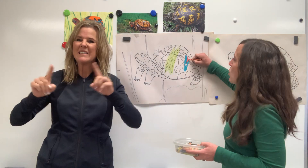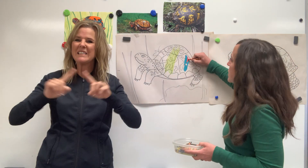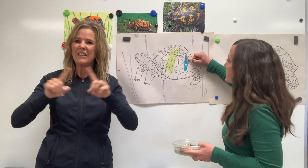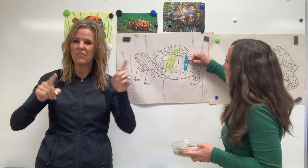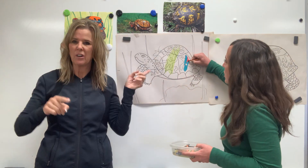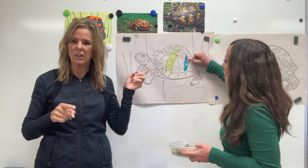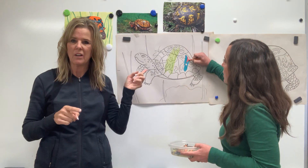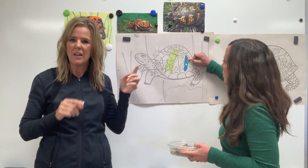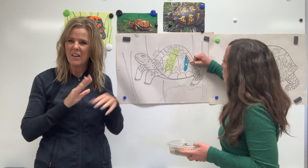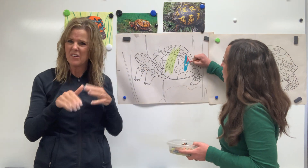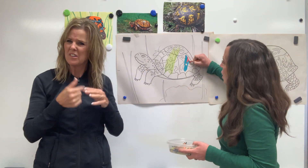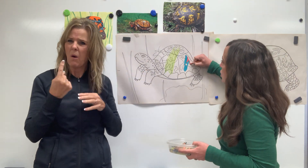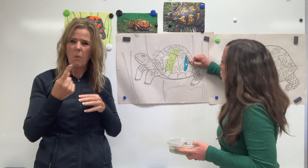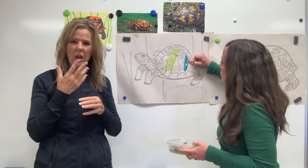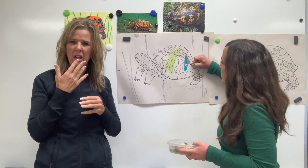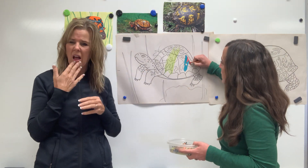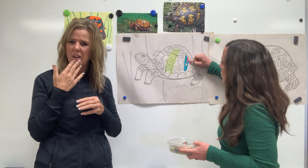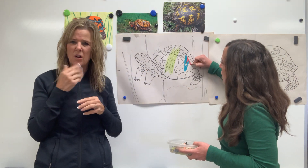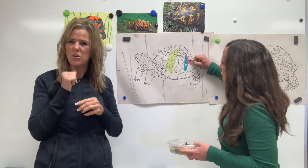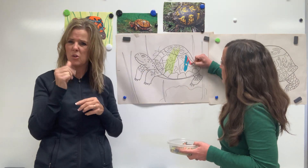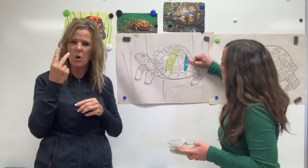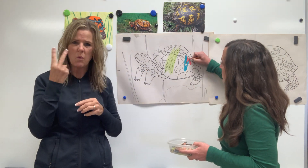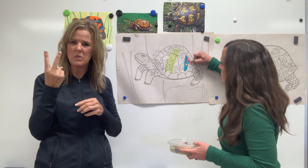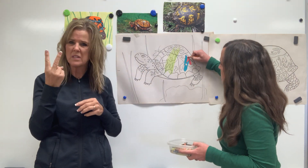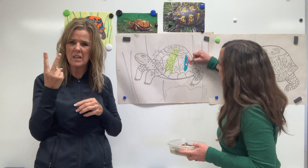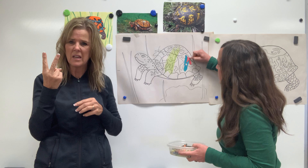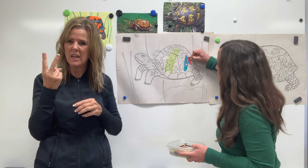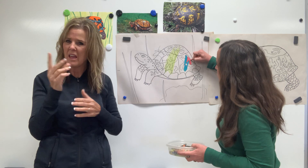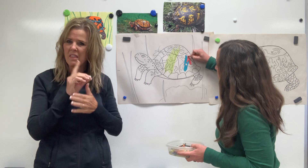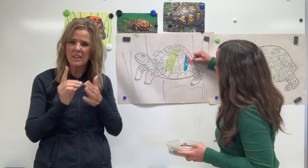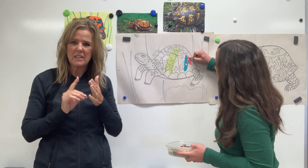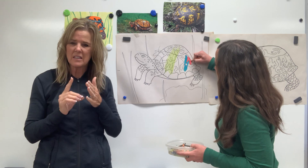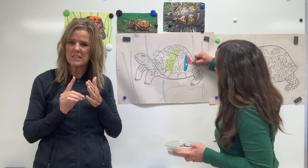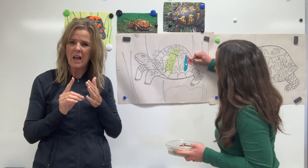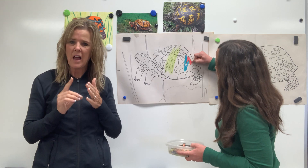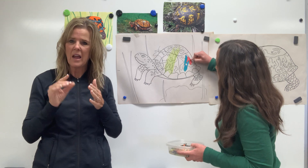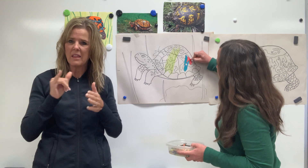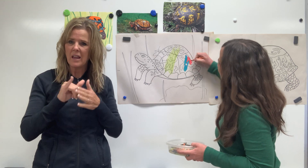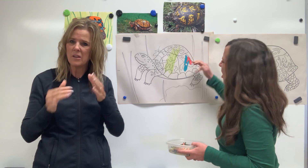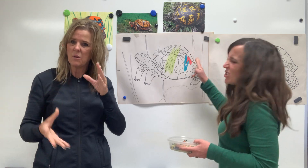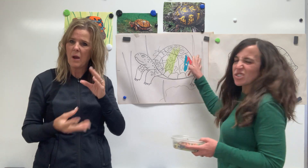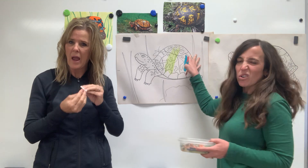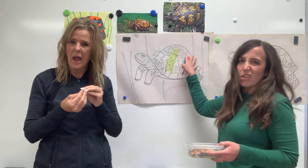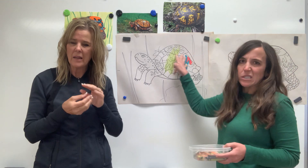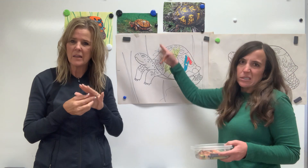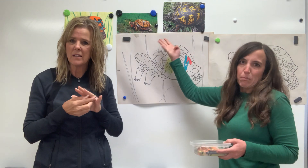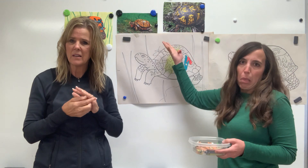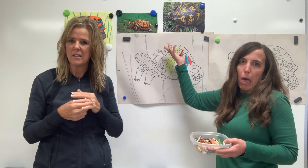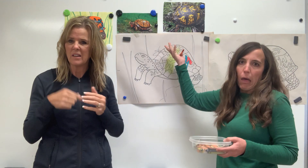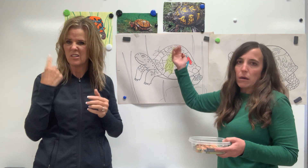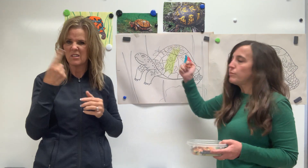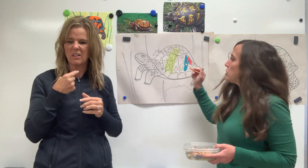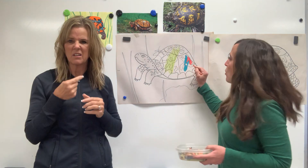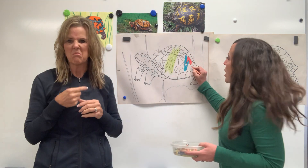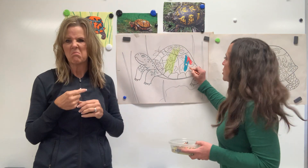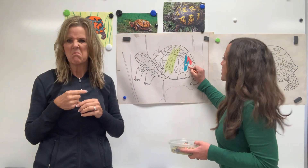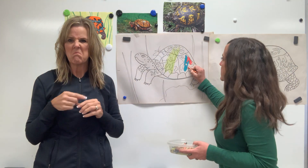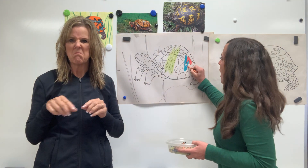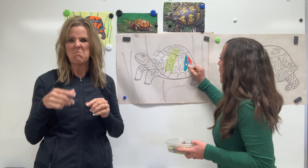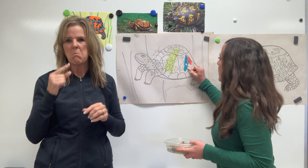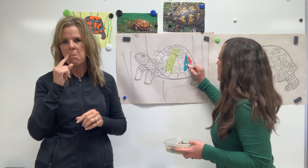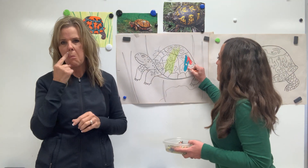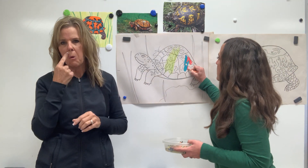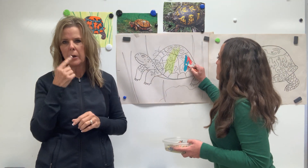it's all one solid color, you don't see your awesome designs that you guys added. It all just sort of looks blah. You want